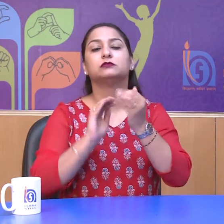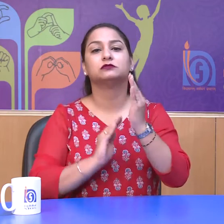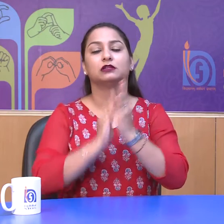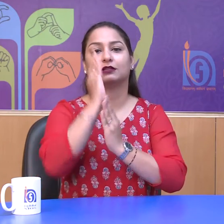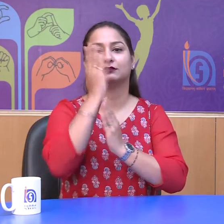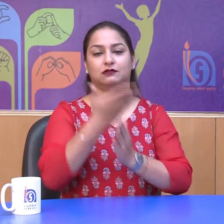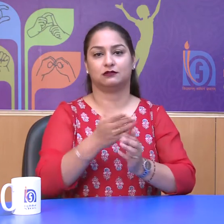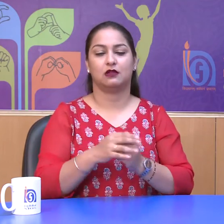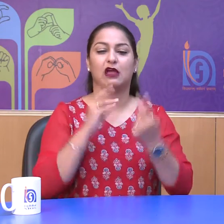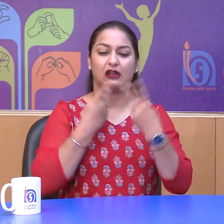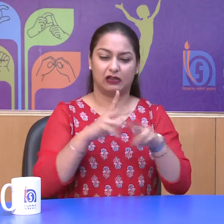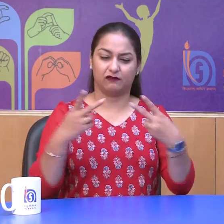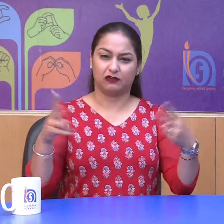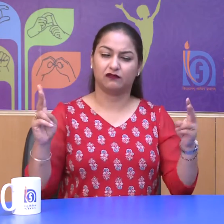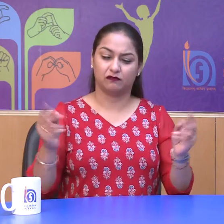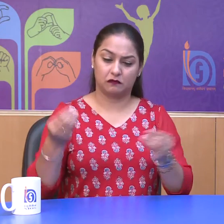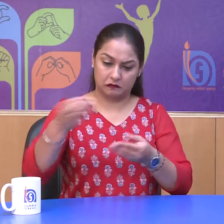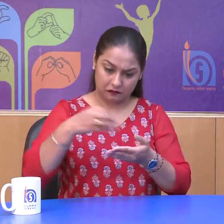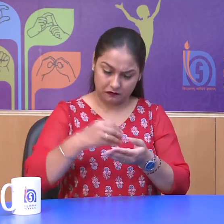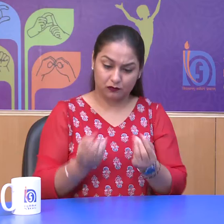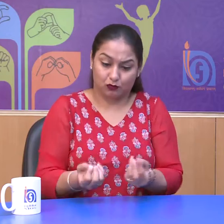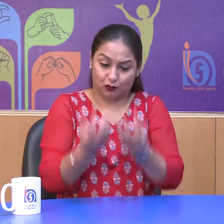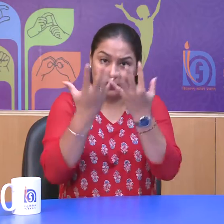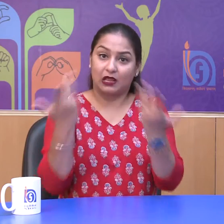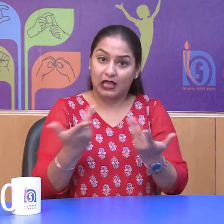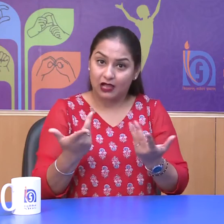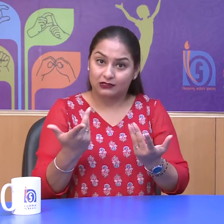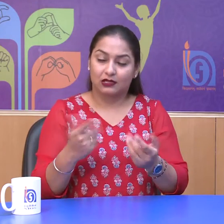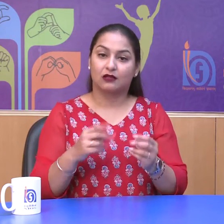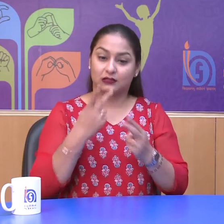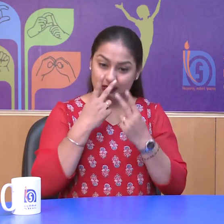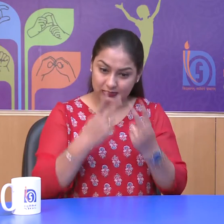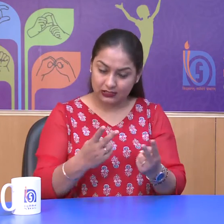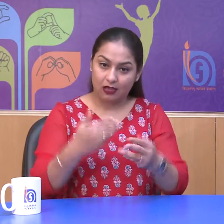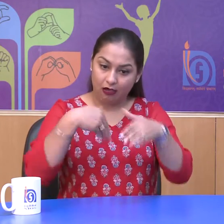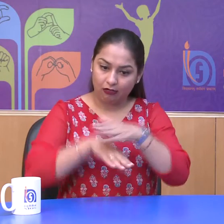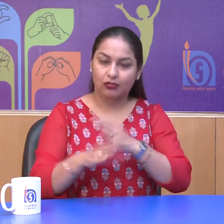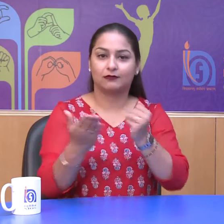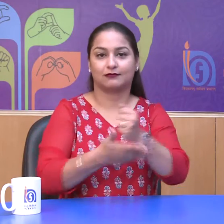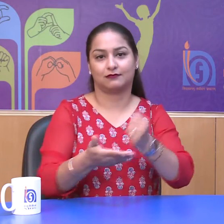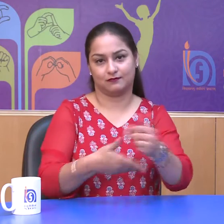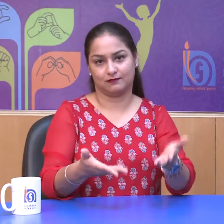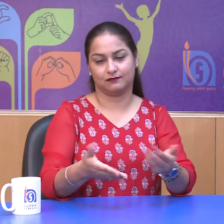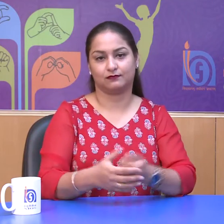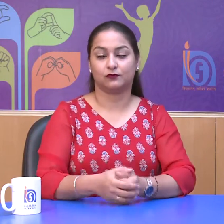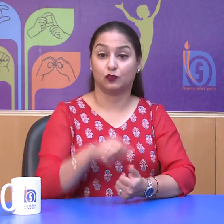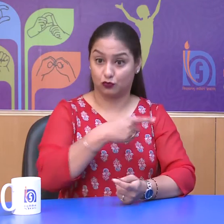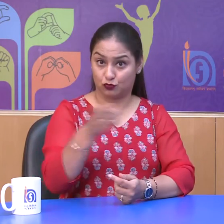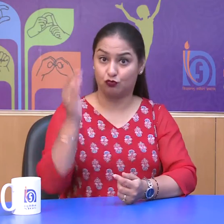Different methods of irrigation were used in the fields. Do you know what is